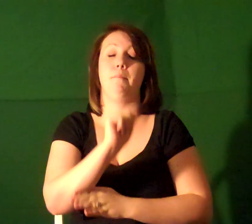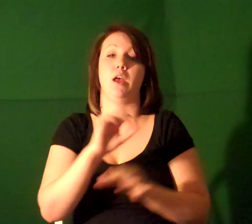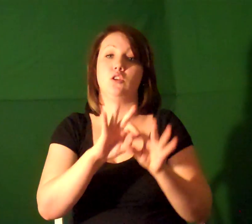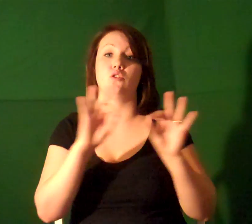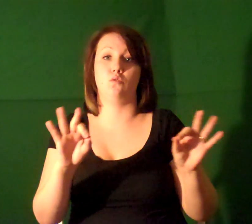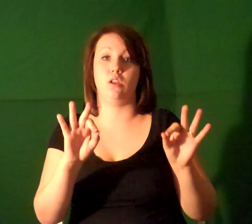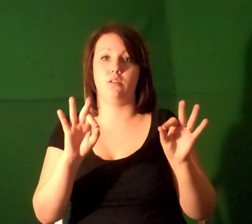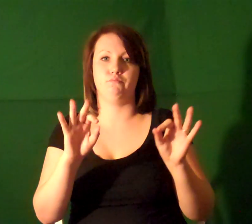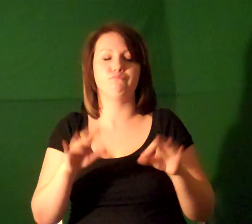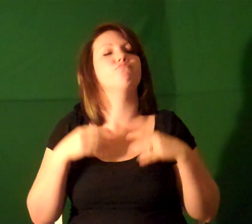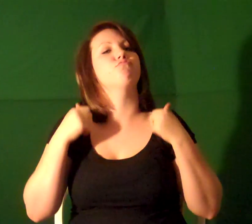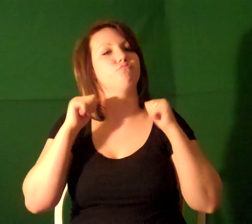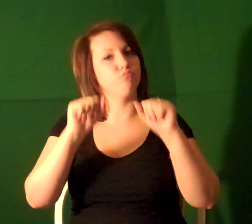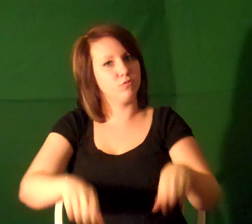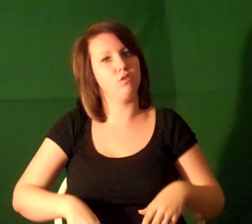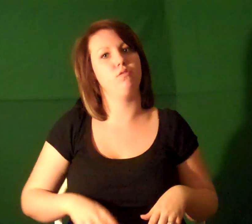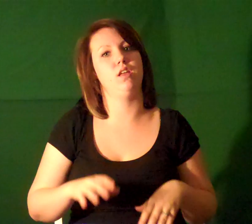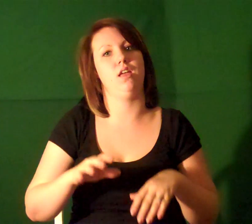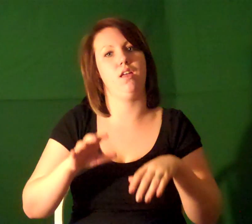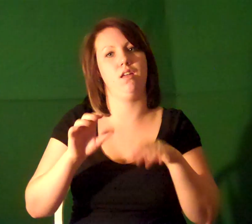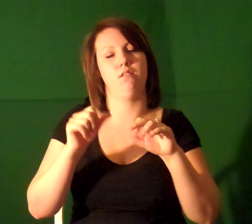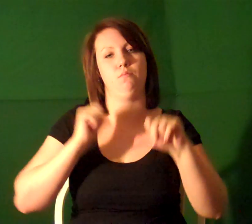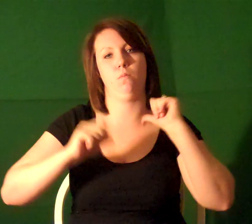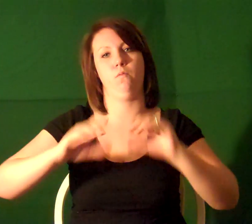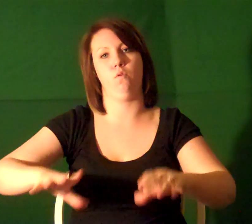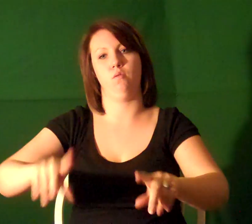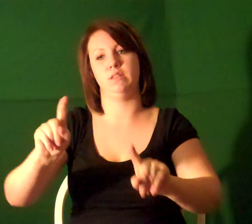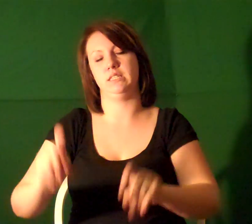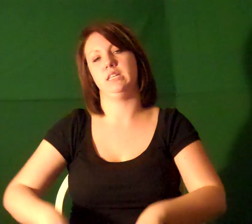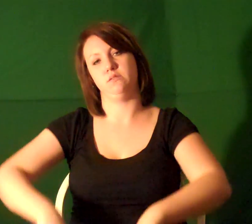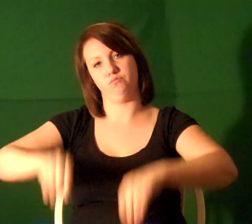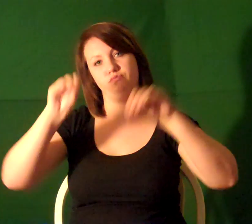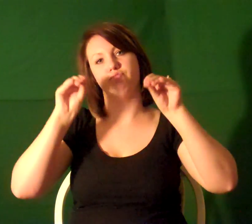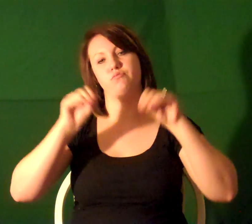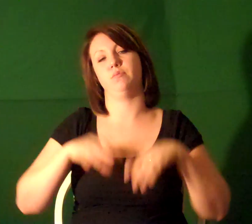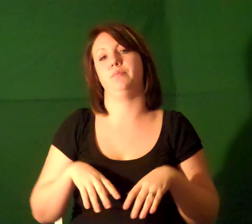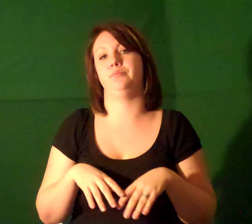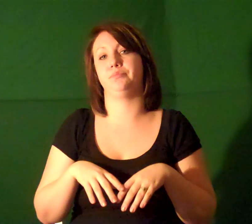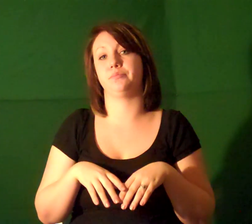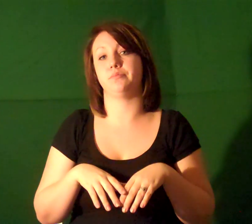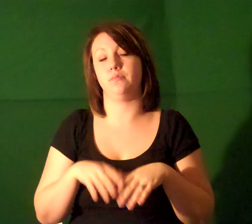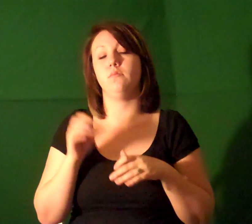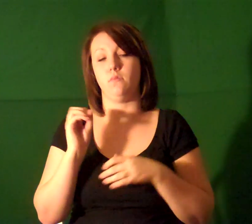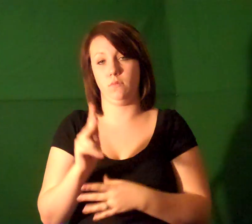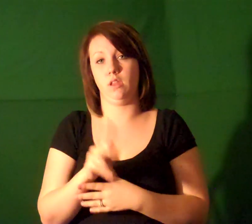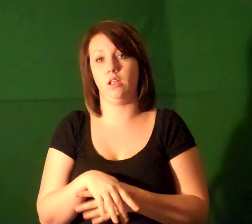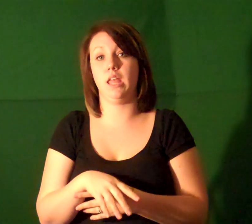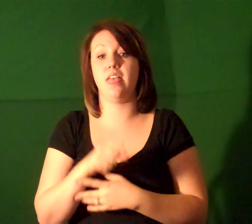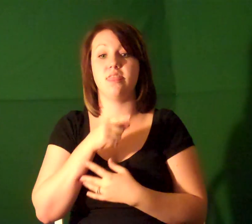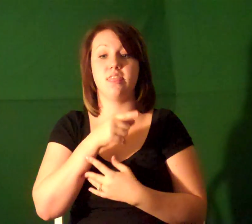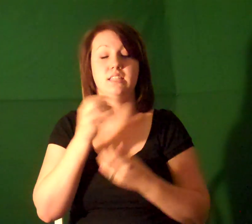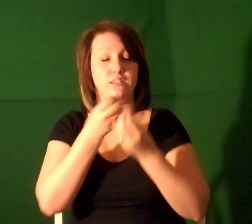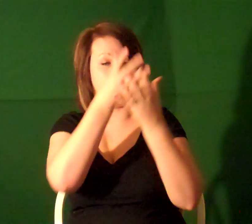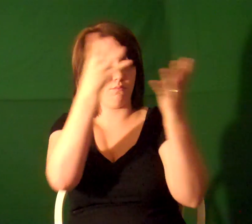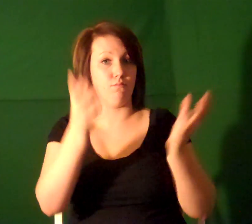to be able to take the performance test. Alright, so this is information that if you go on